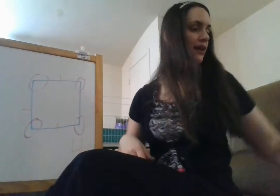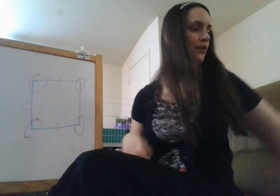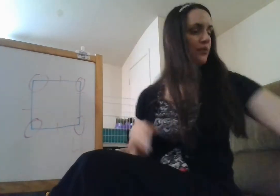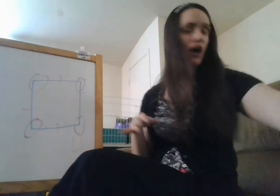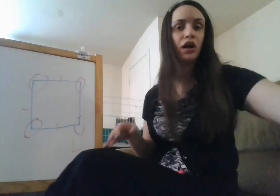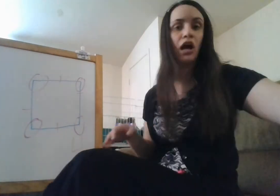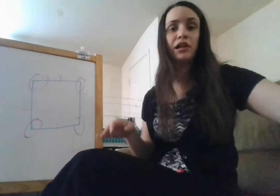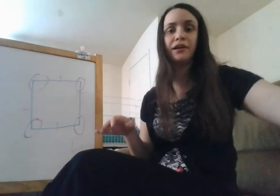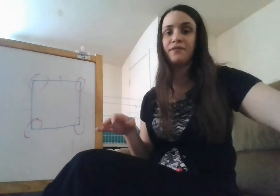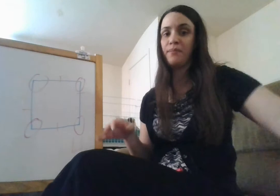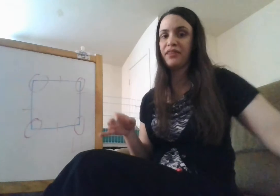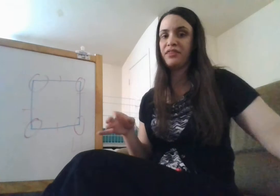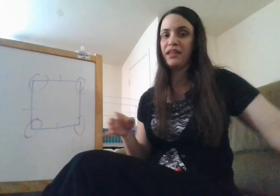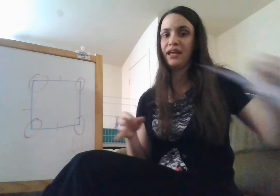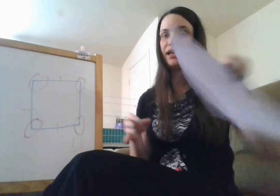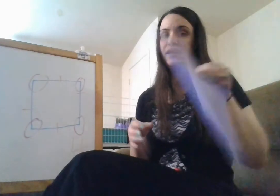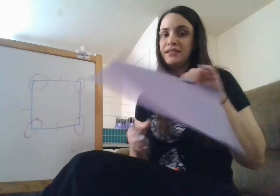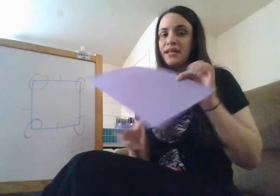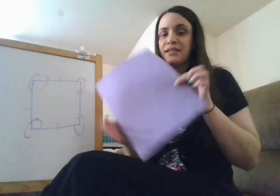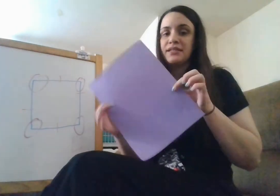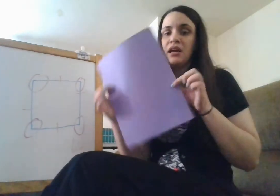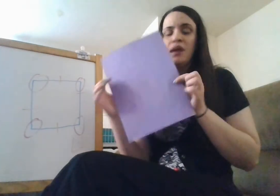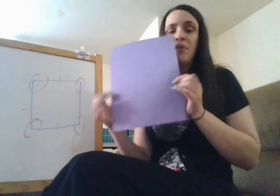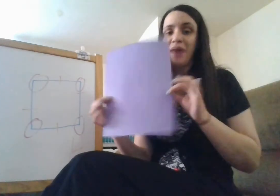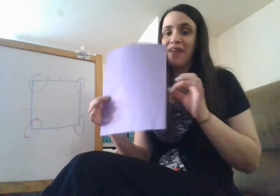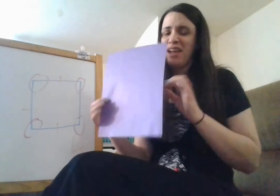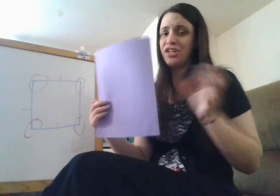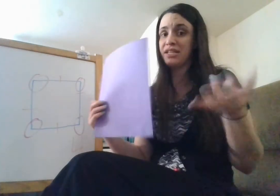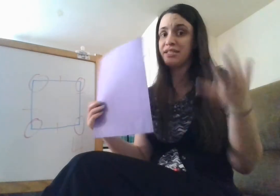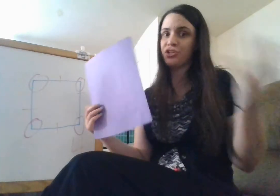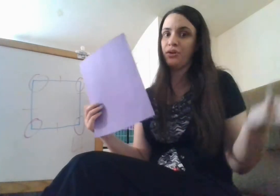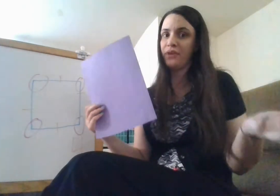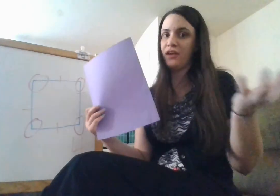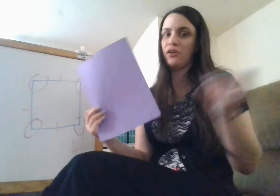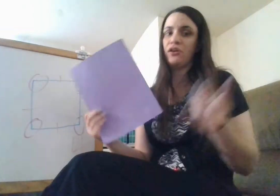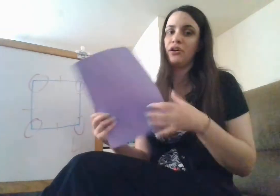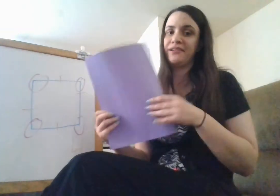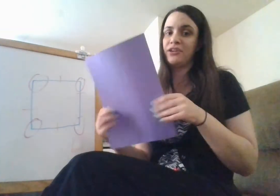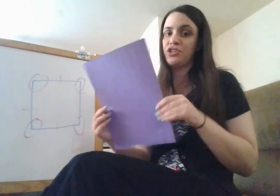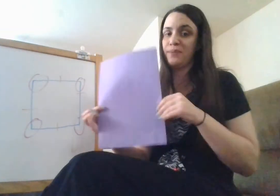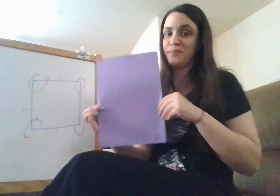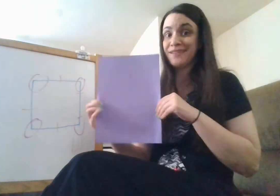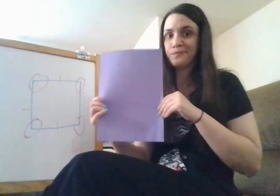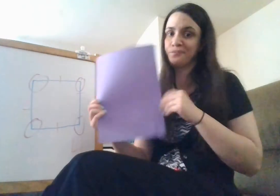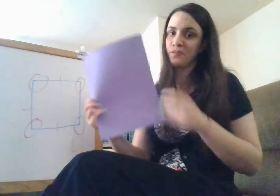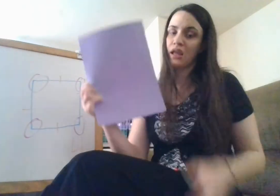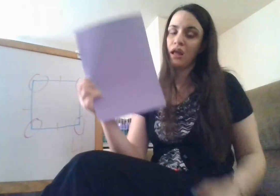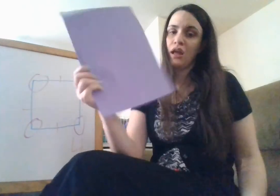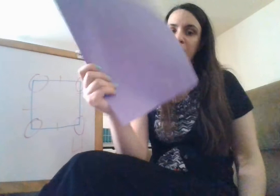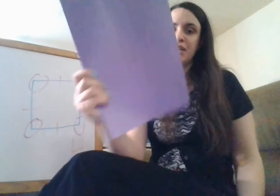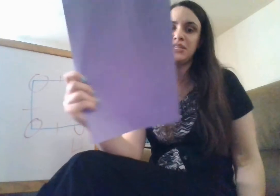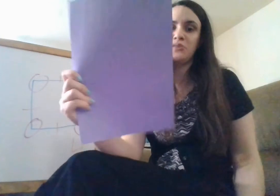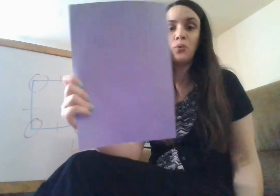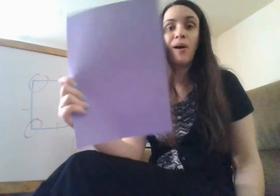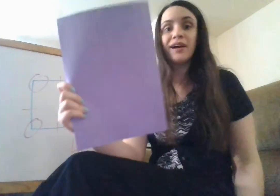Now, our color of the month is this. Remember, I haven't had a chance to actually go get our color and shape, so make it. What